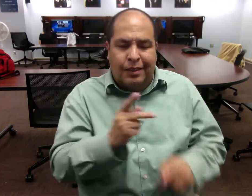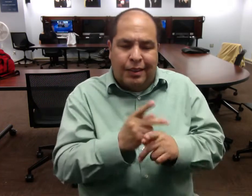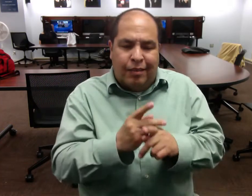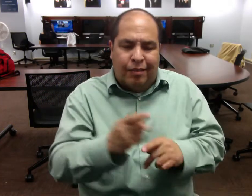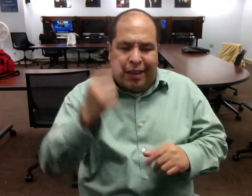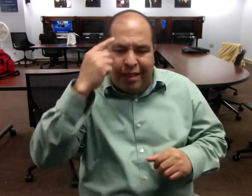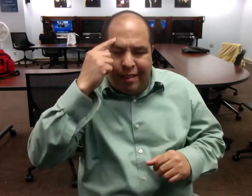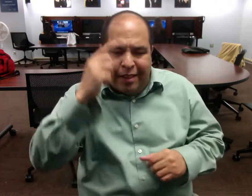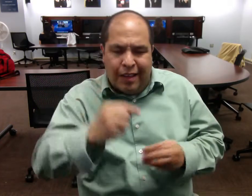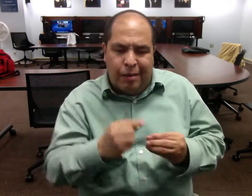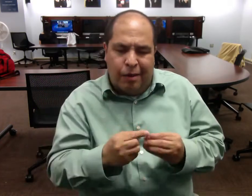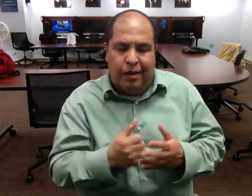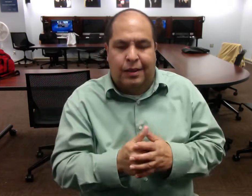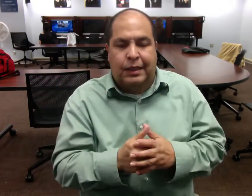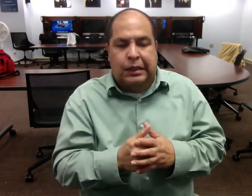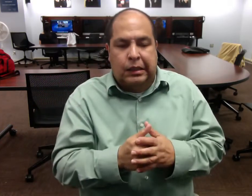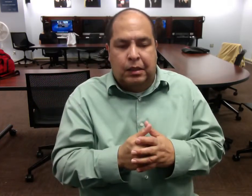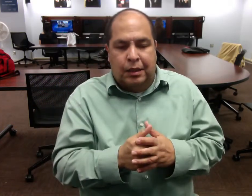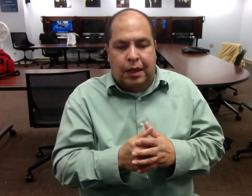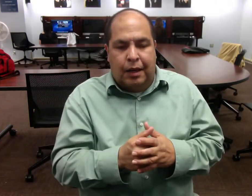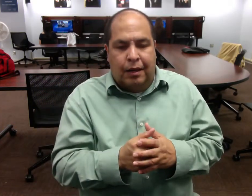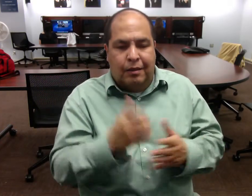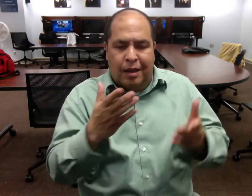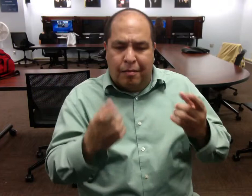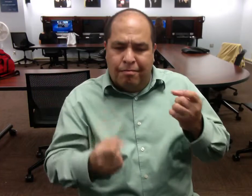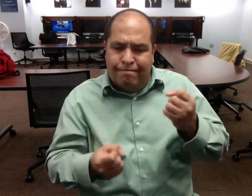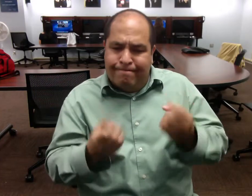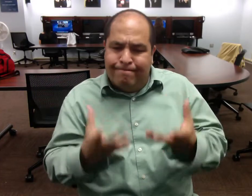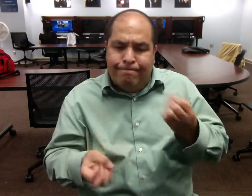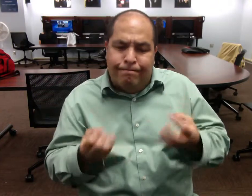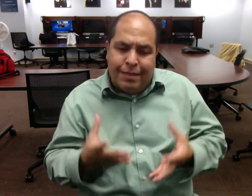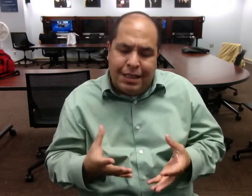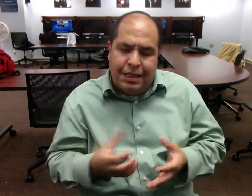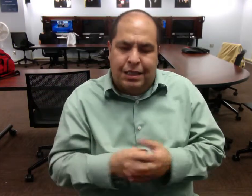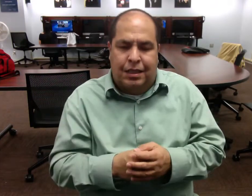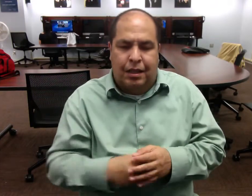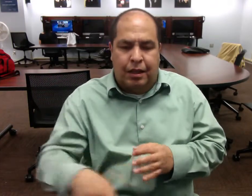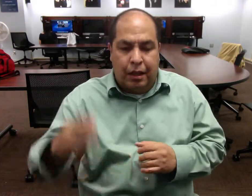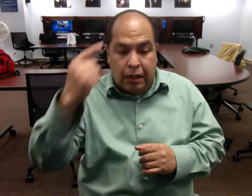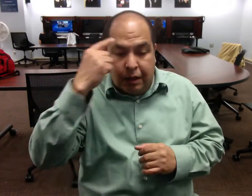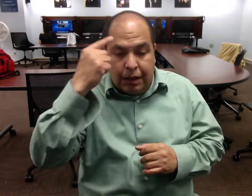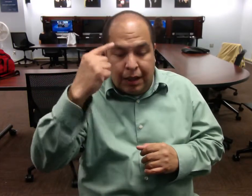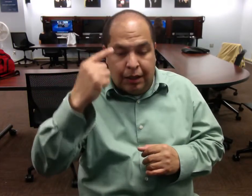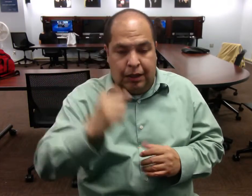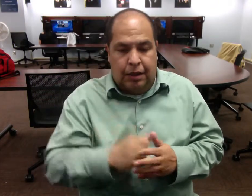Howard Gardner proposed this concept in 1993.